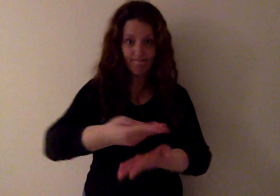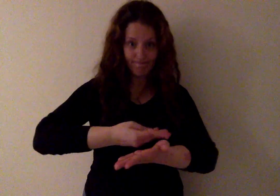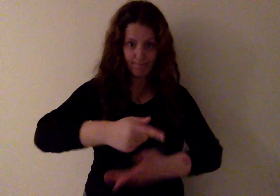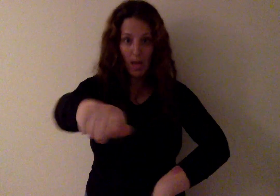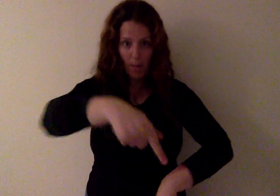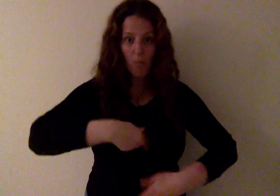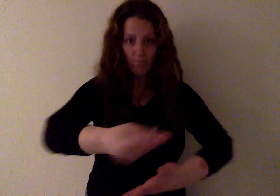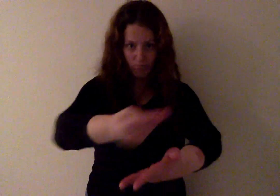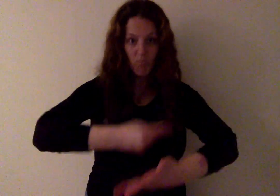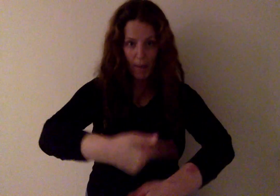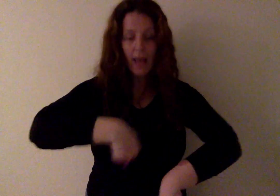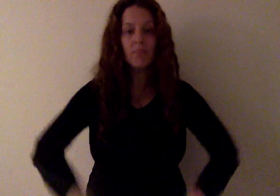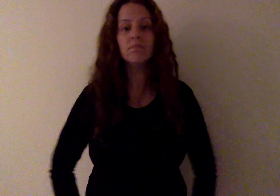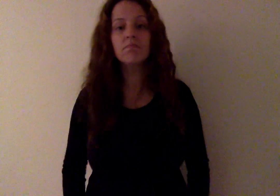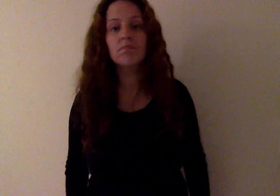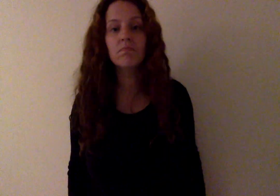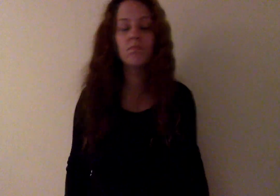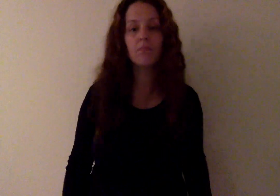of passing by the private road.